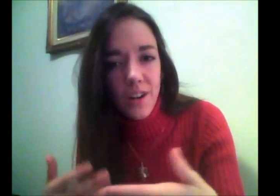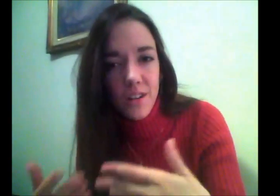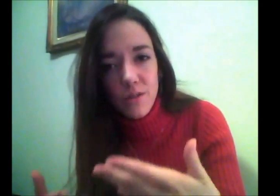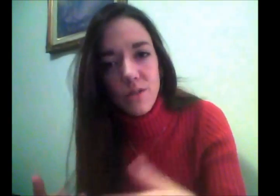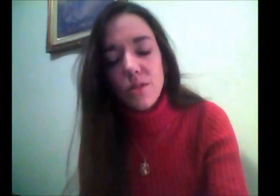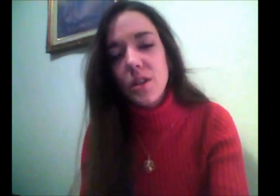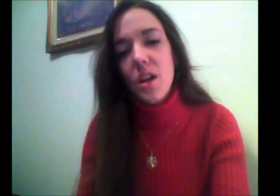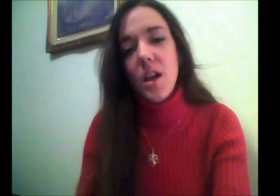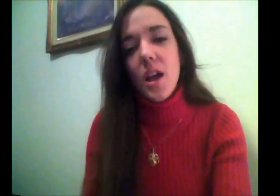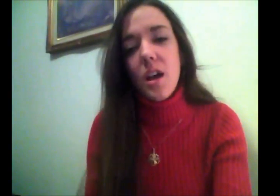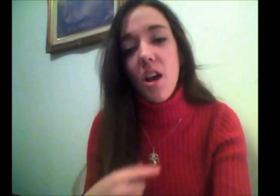of introduce.